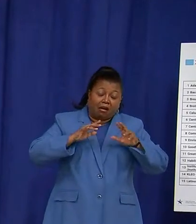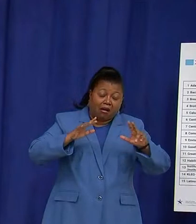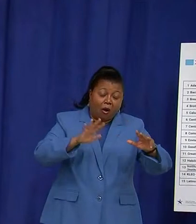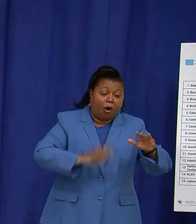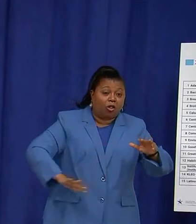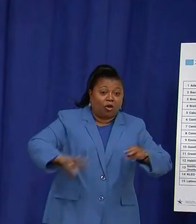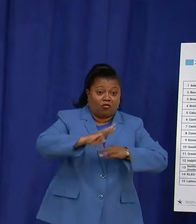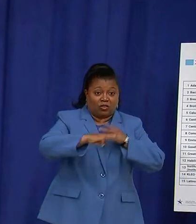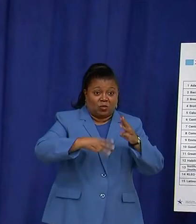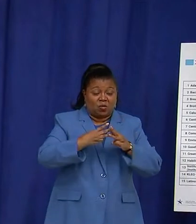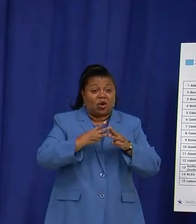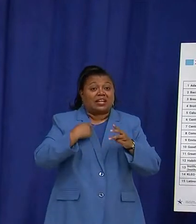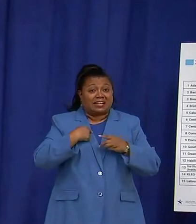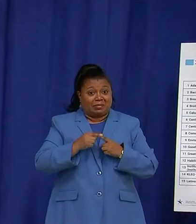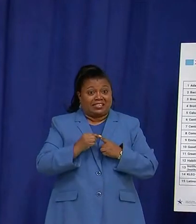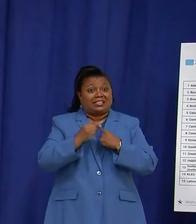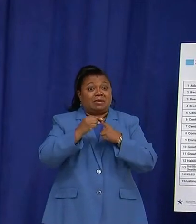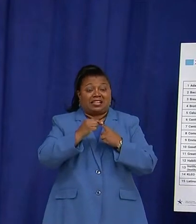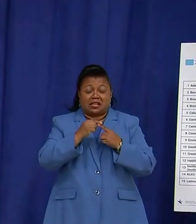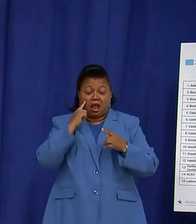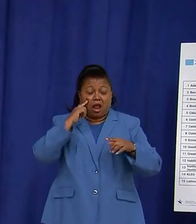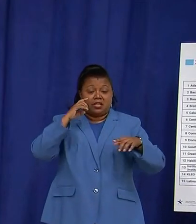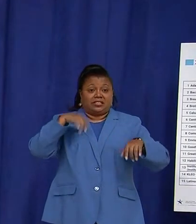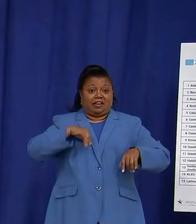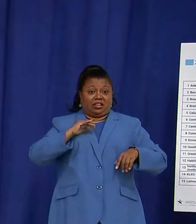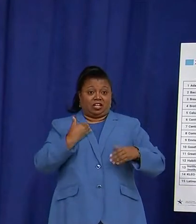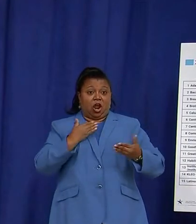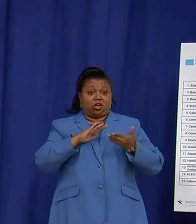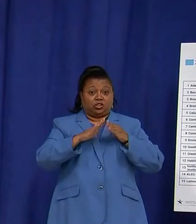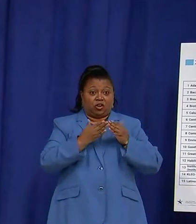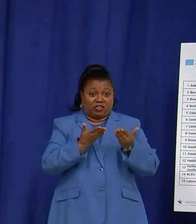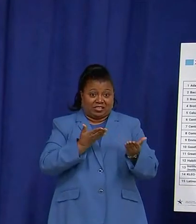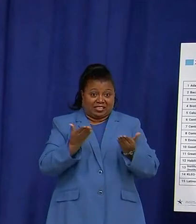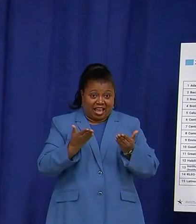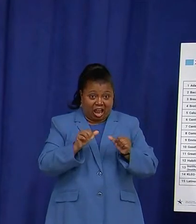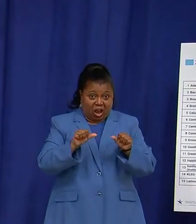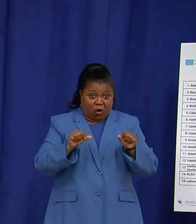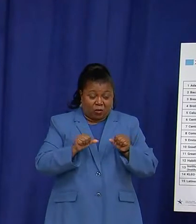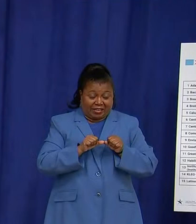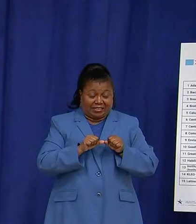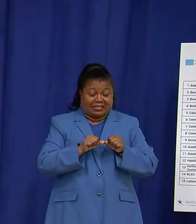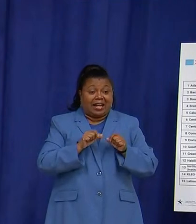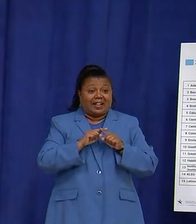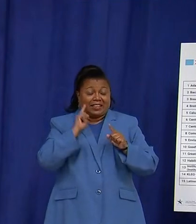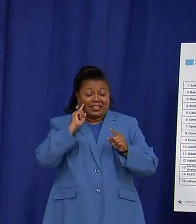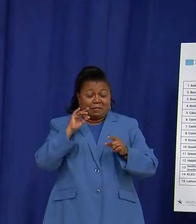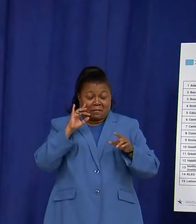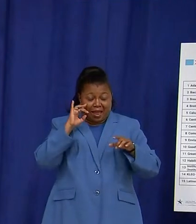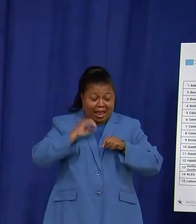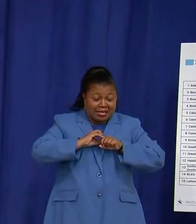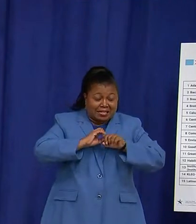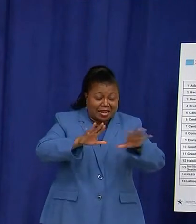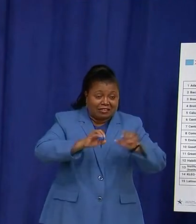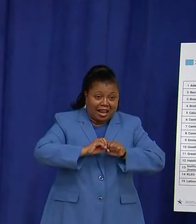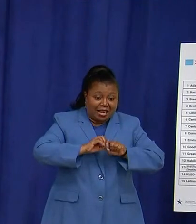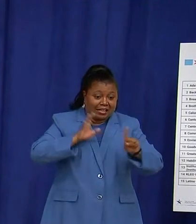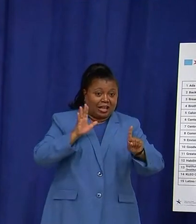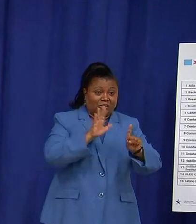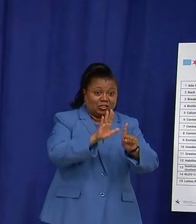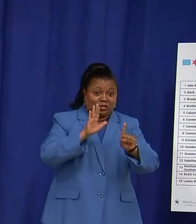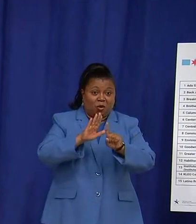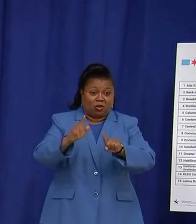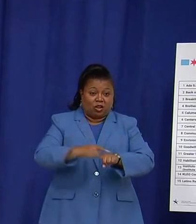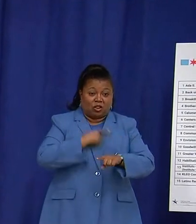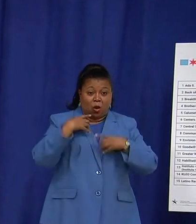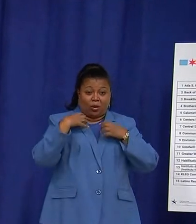world, and they have been especially devastating in our service areas. The pandemic has continued to expose